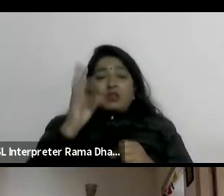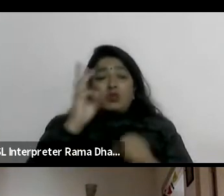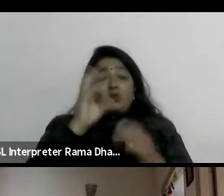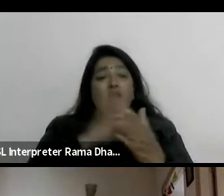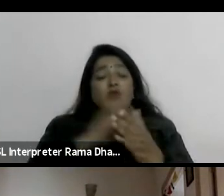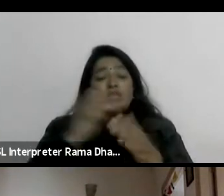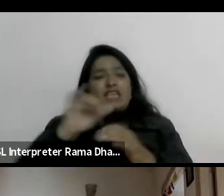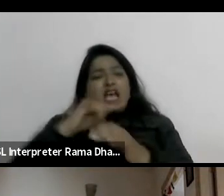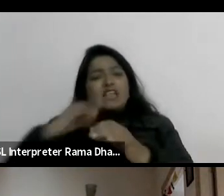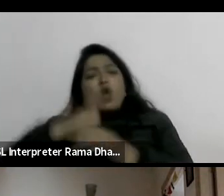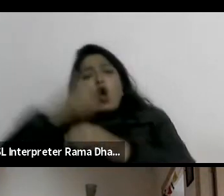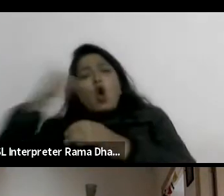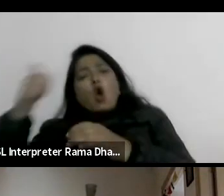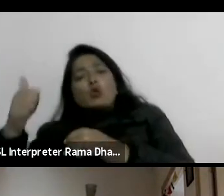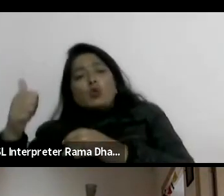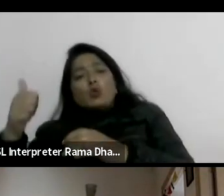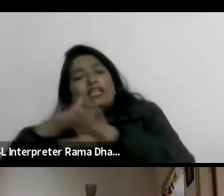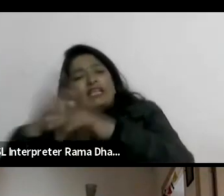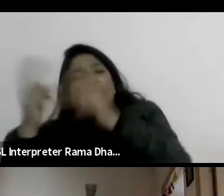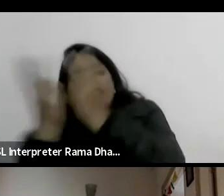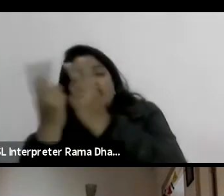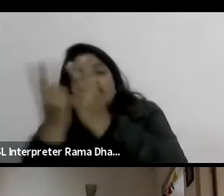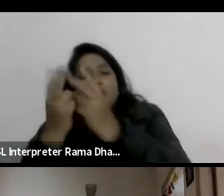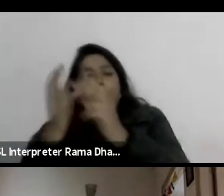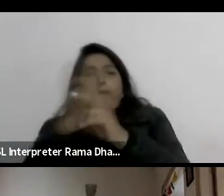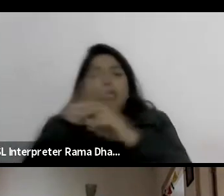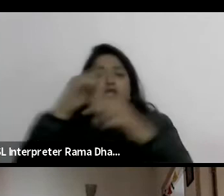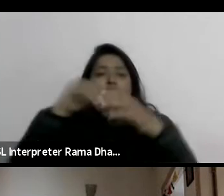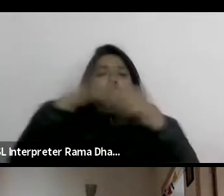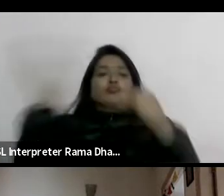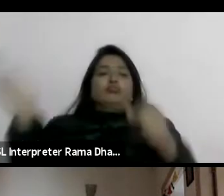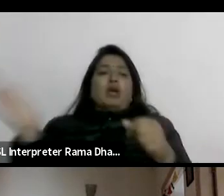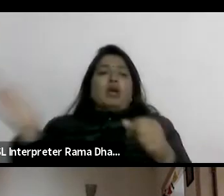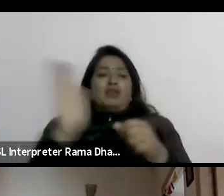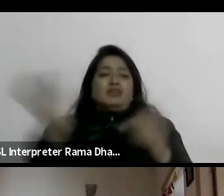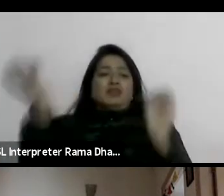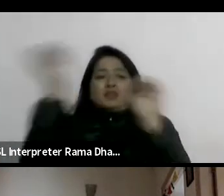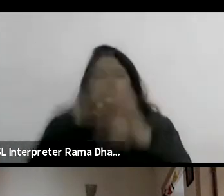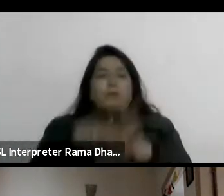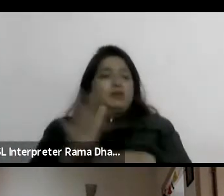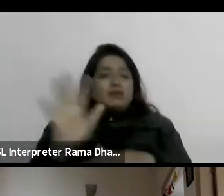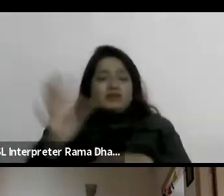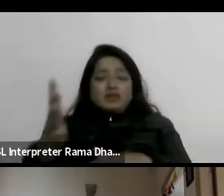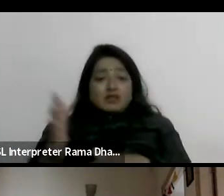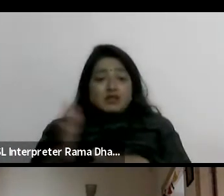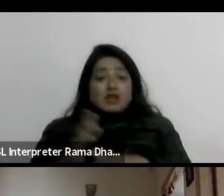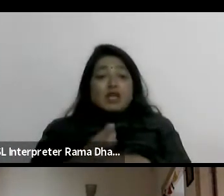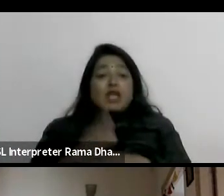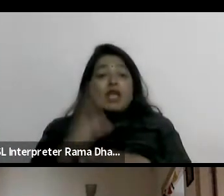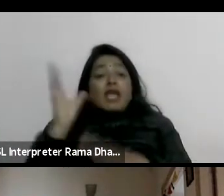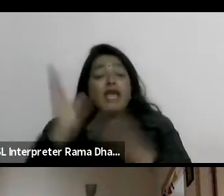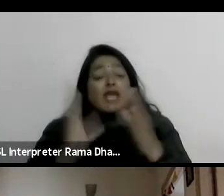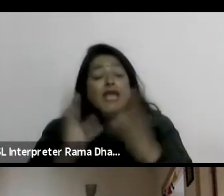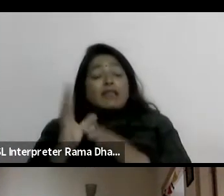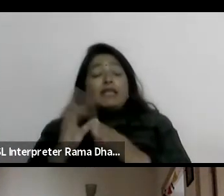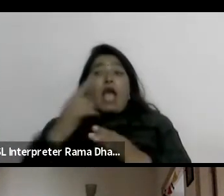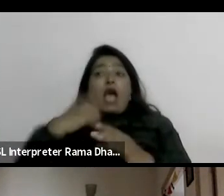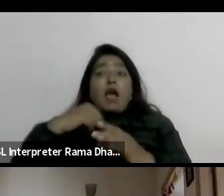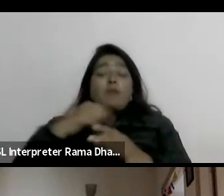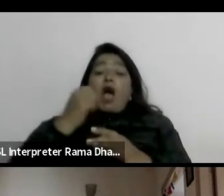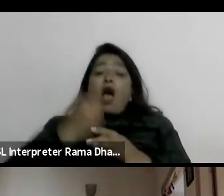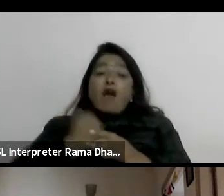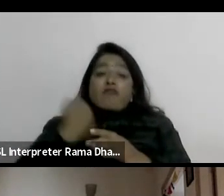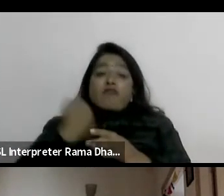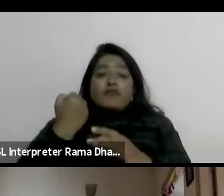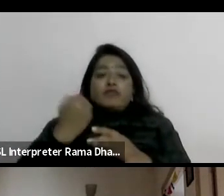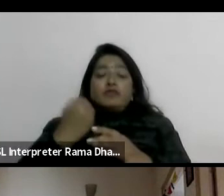But the question here is, how are we going to be able to address it if we want to, we ourselves, we